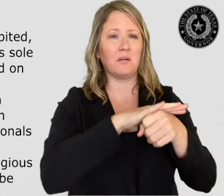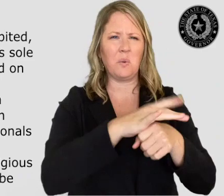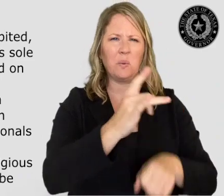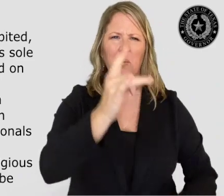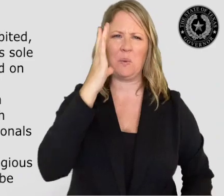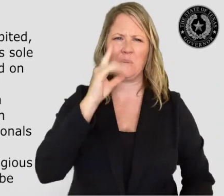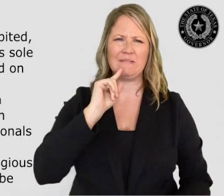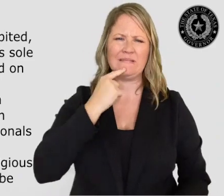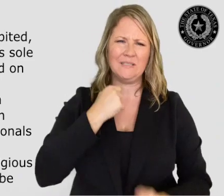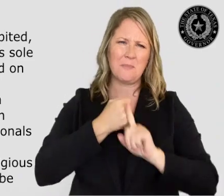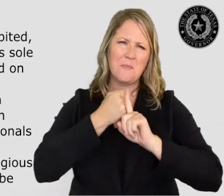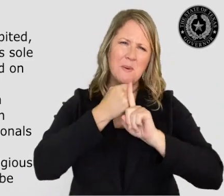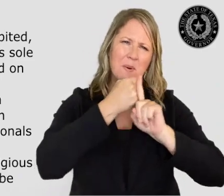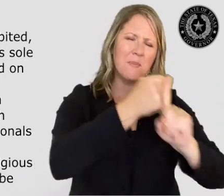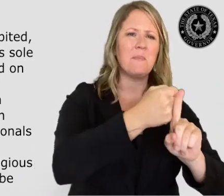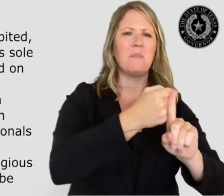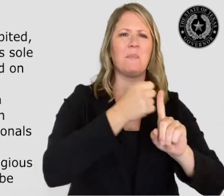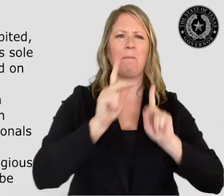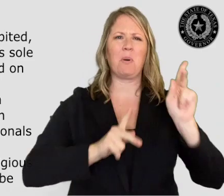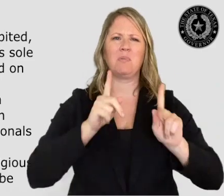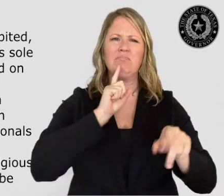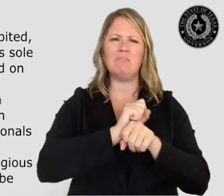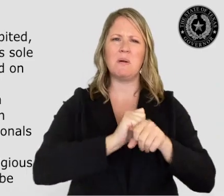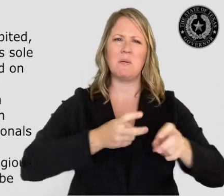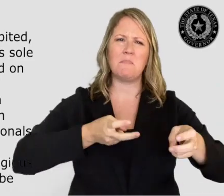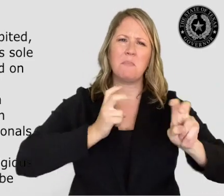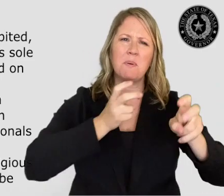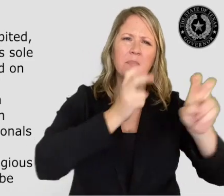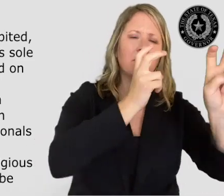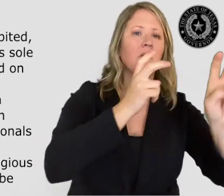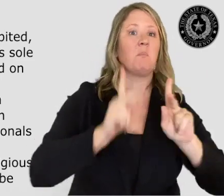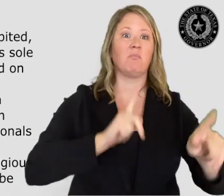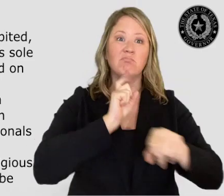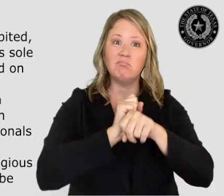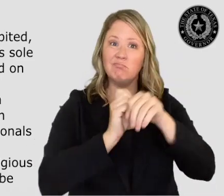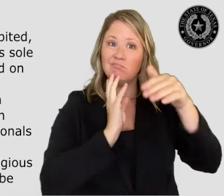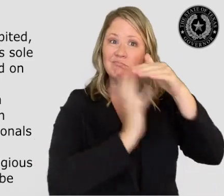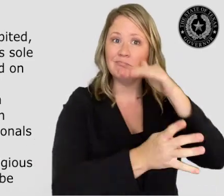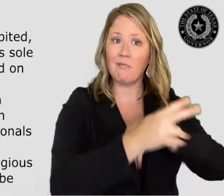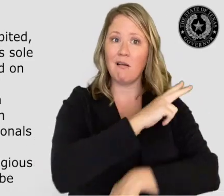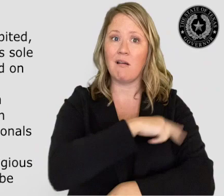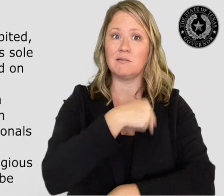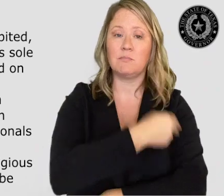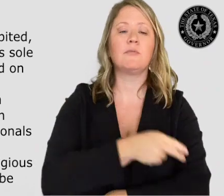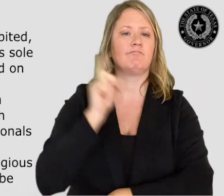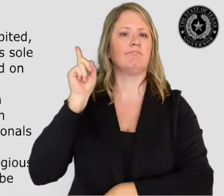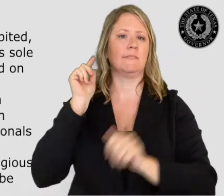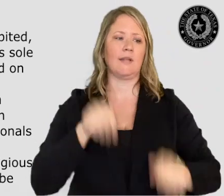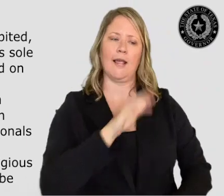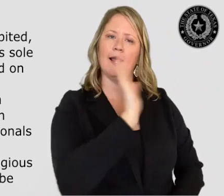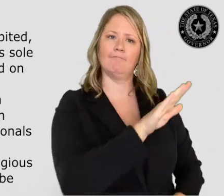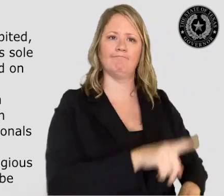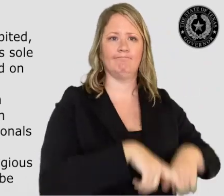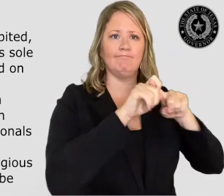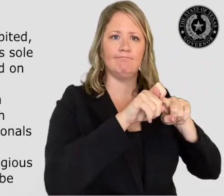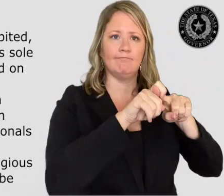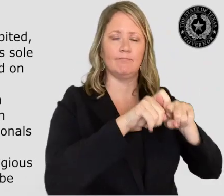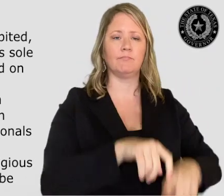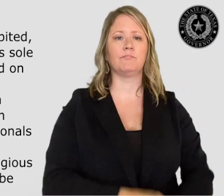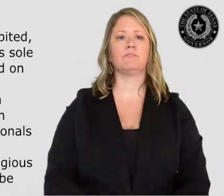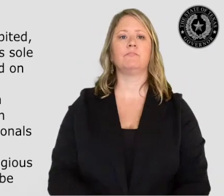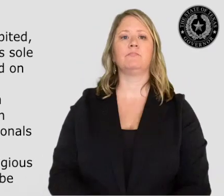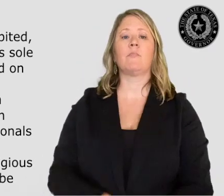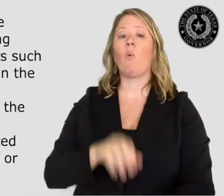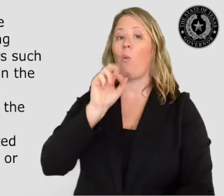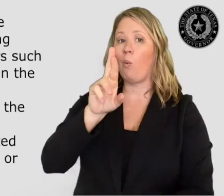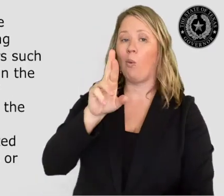thereafter prohibited in the governor's sole discretion based on the governor's determination in consultation with medical professionals that only CISA services and religious services should